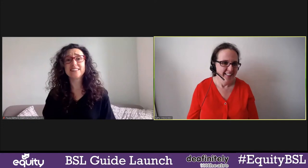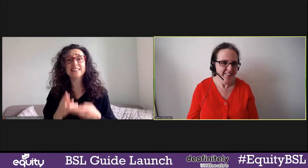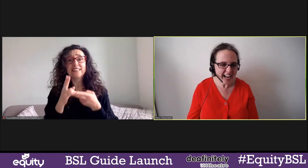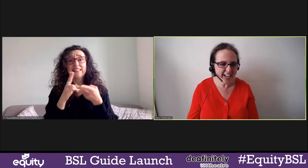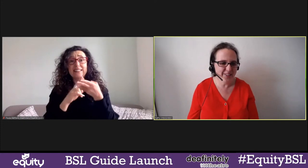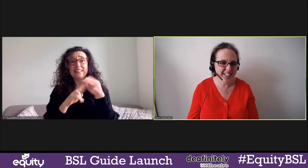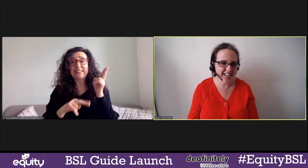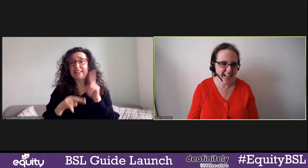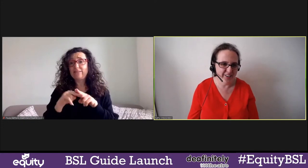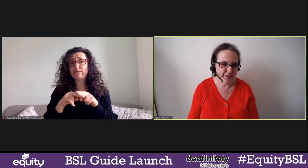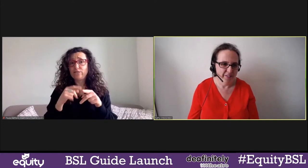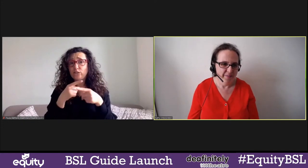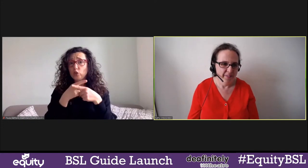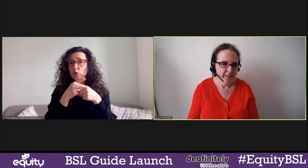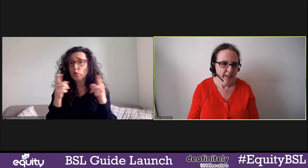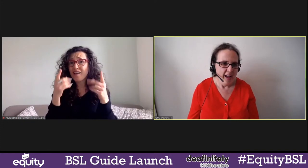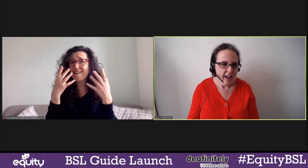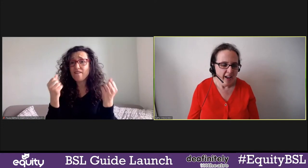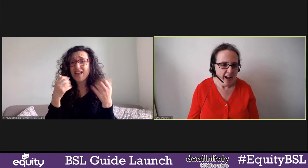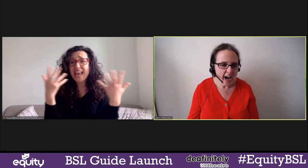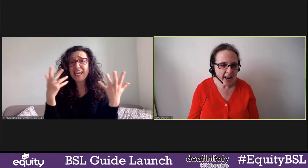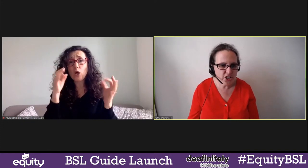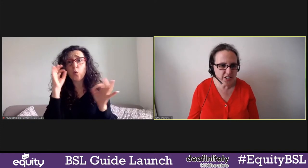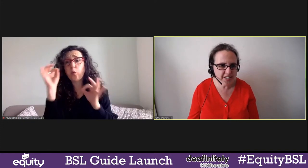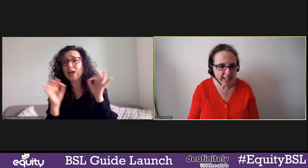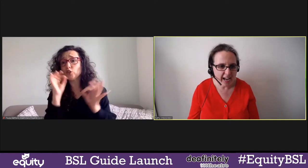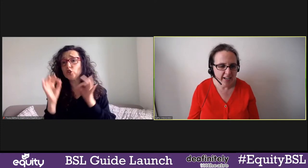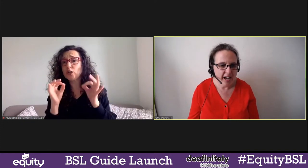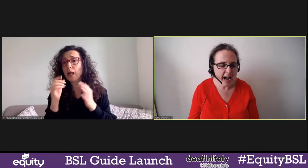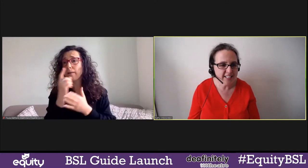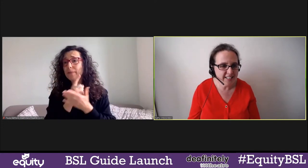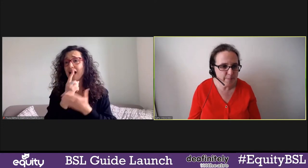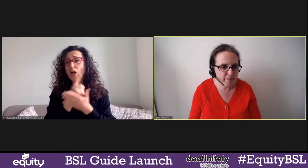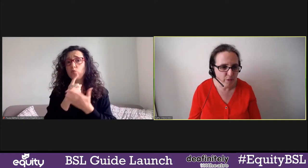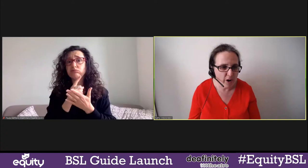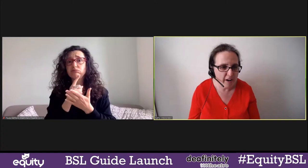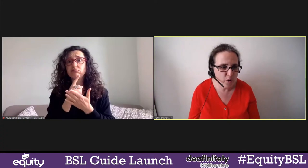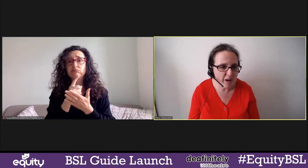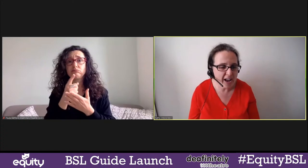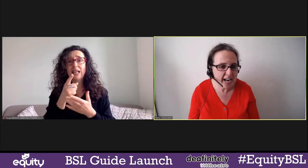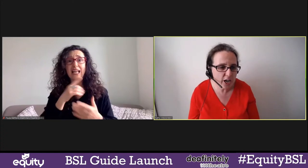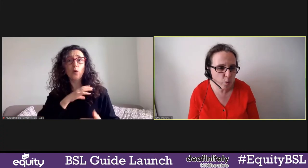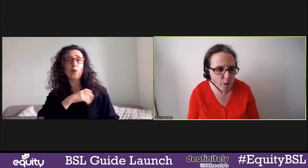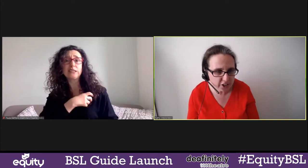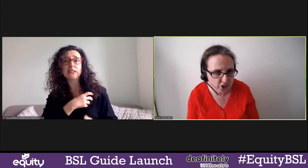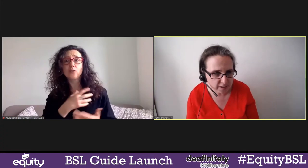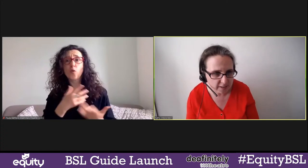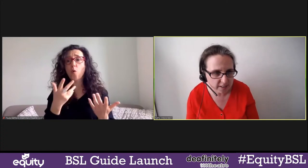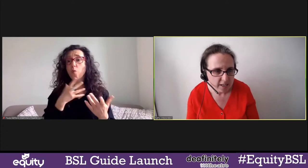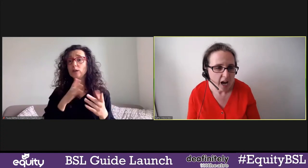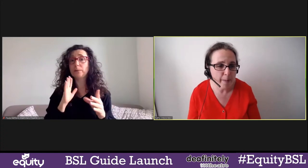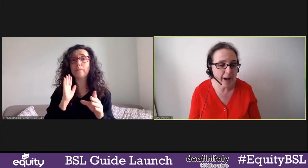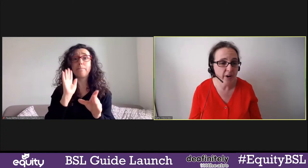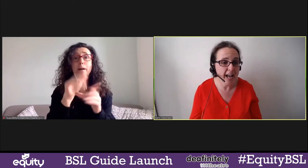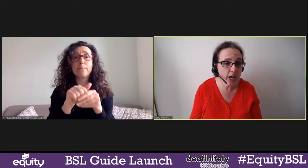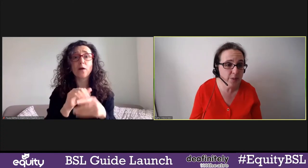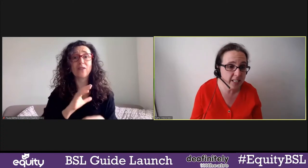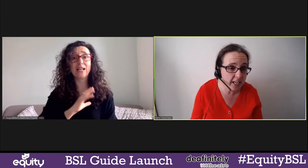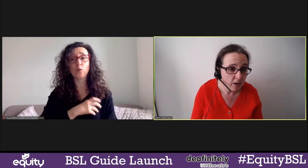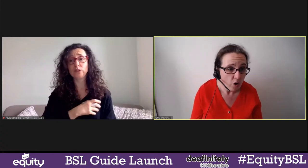Thank you to Neil. And I should say, as I said before, if you have any questions about Equity, or